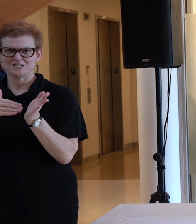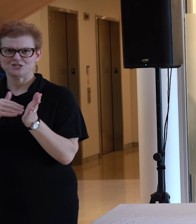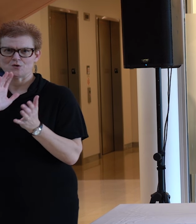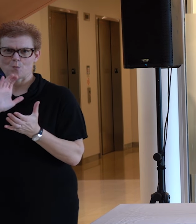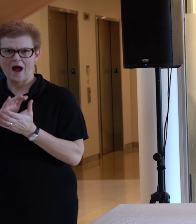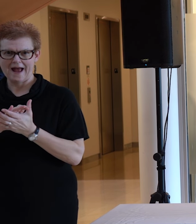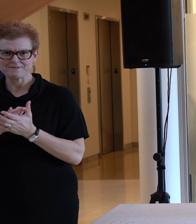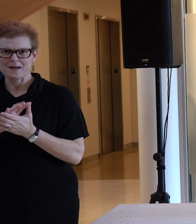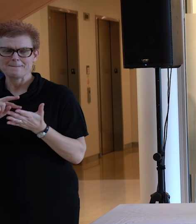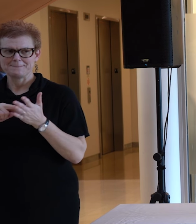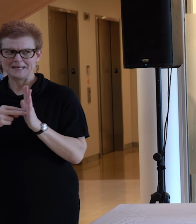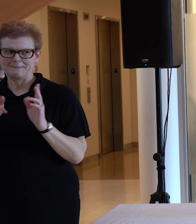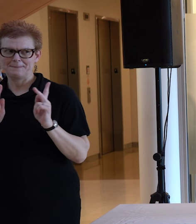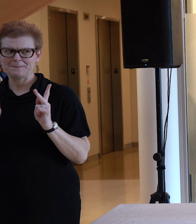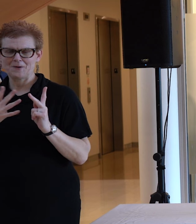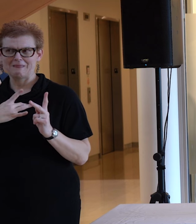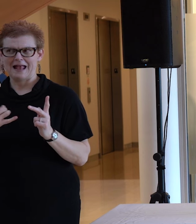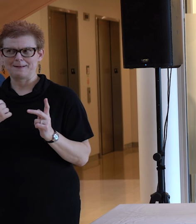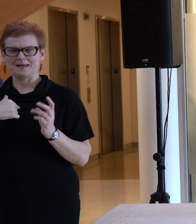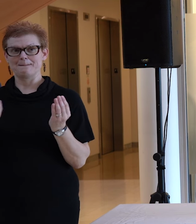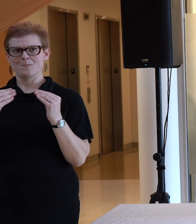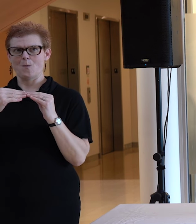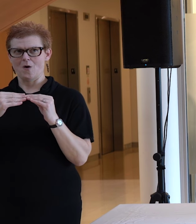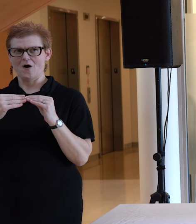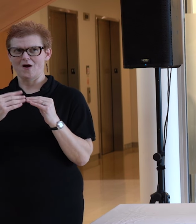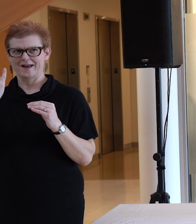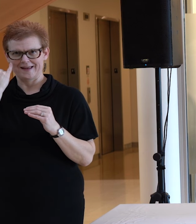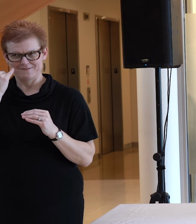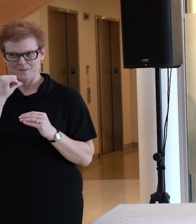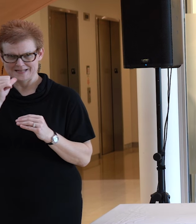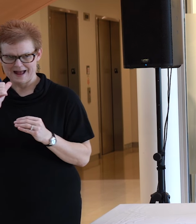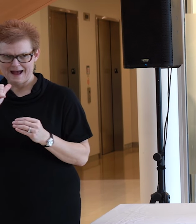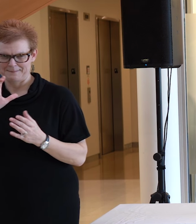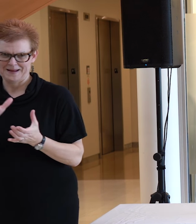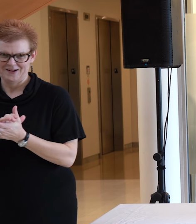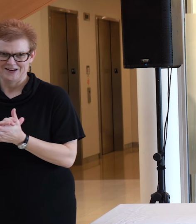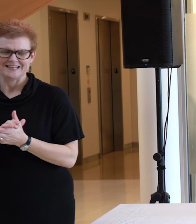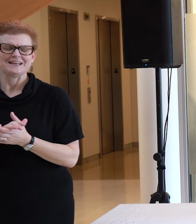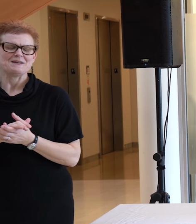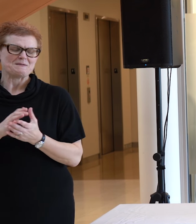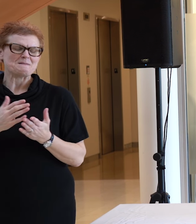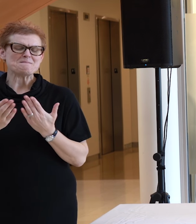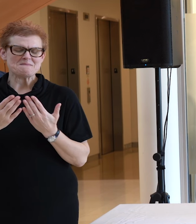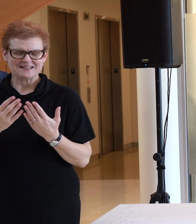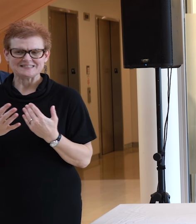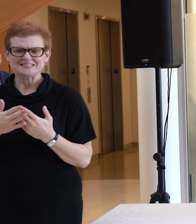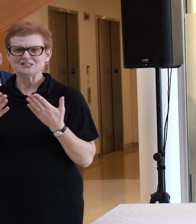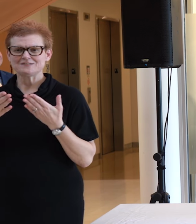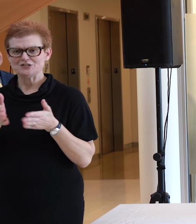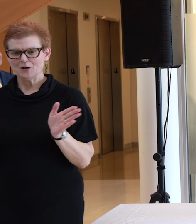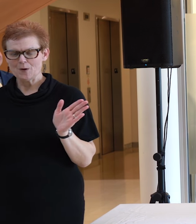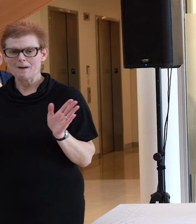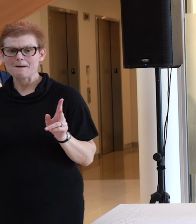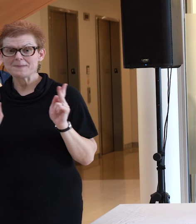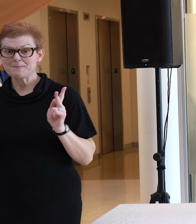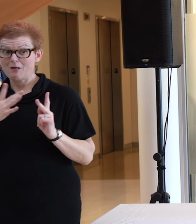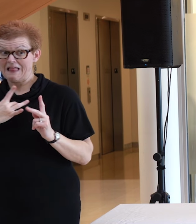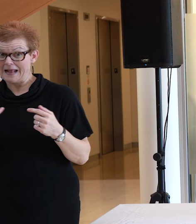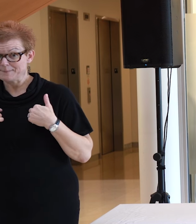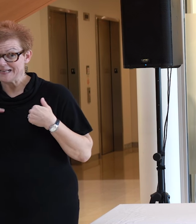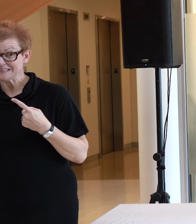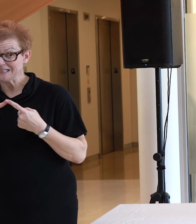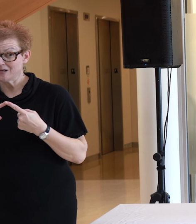like me more than they would otherwise. Generally, I think folks like me until I make a decision, and